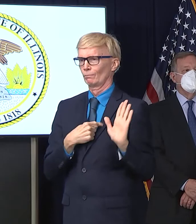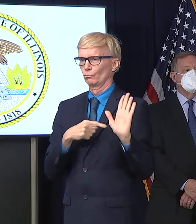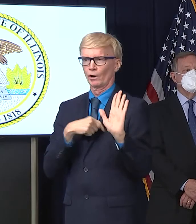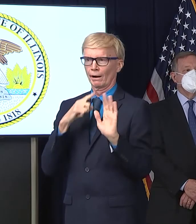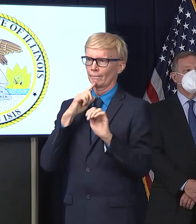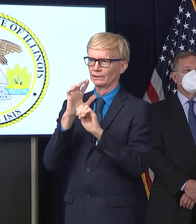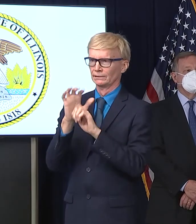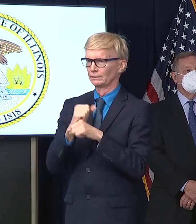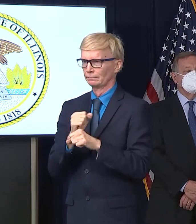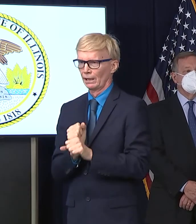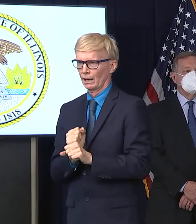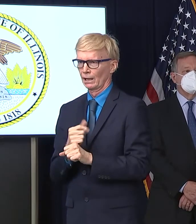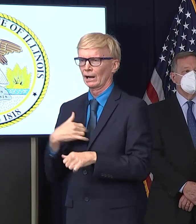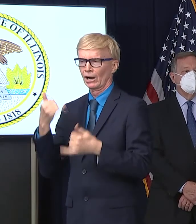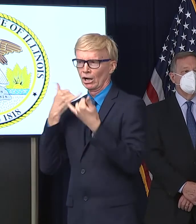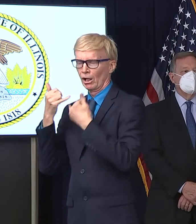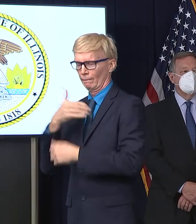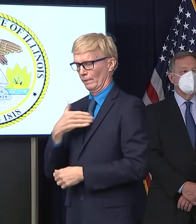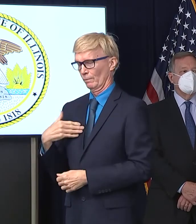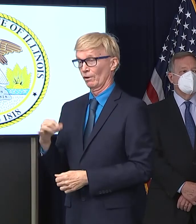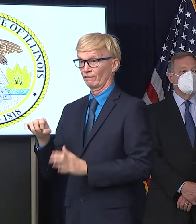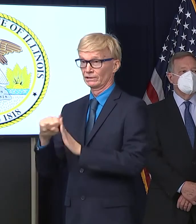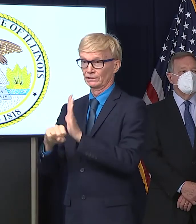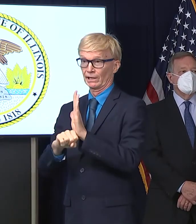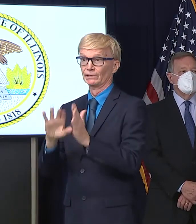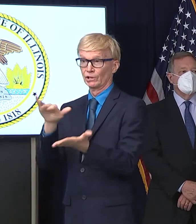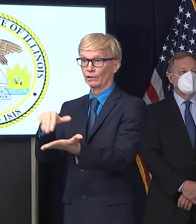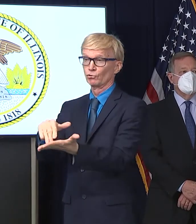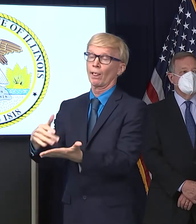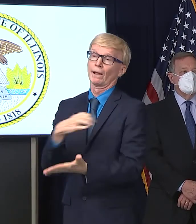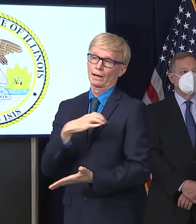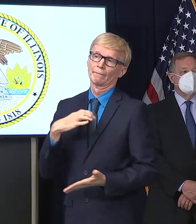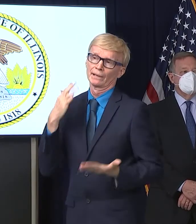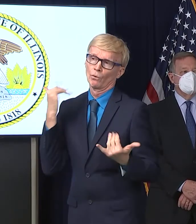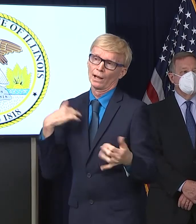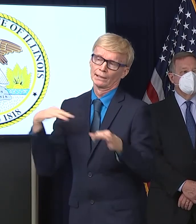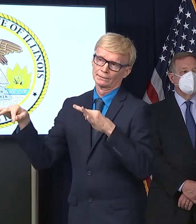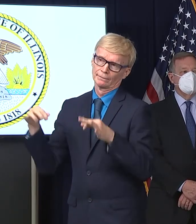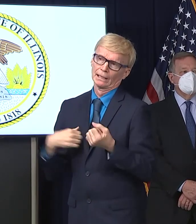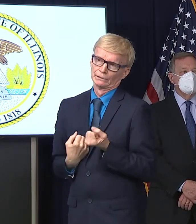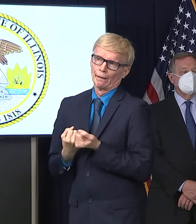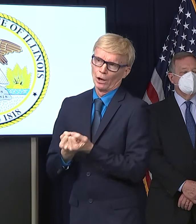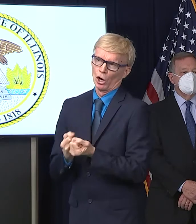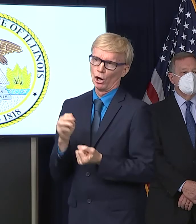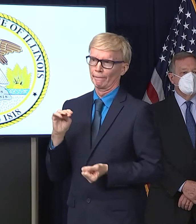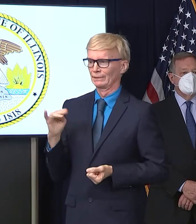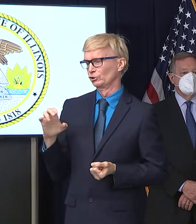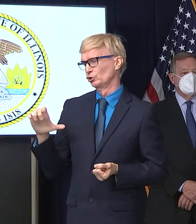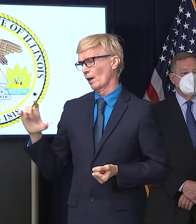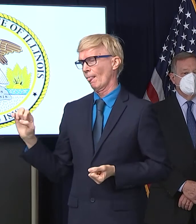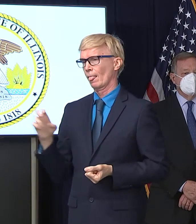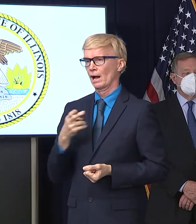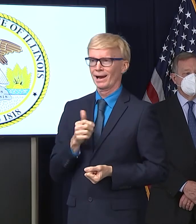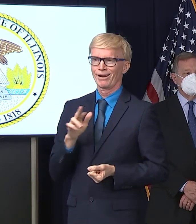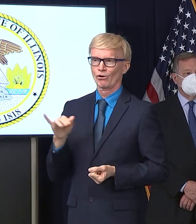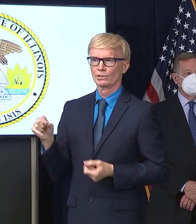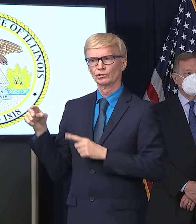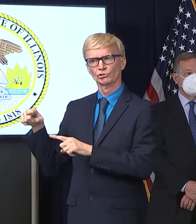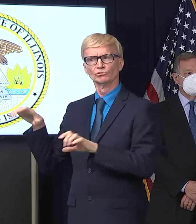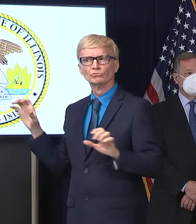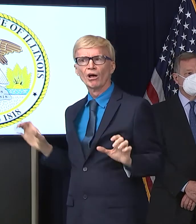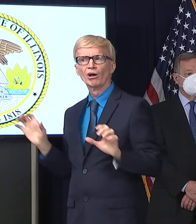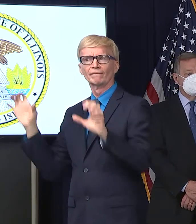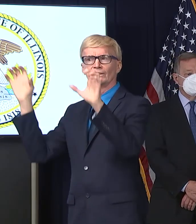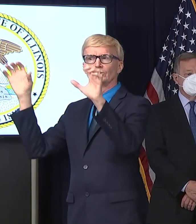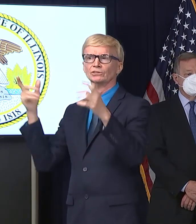the State Central Committee to let them know why I'm supporting Michelle Harris and how she's been an activist, somebody who